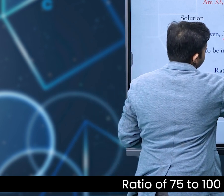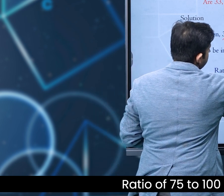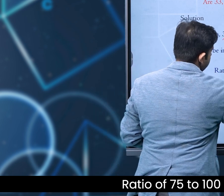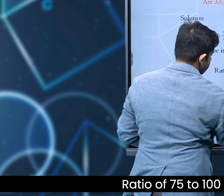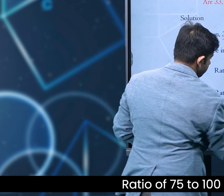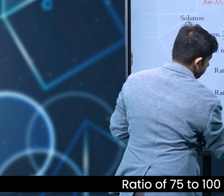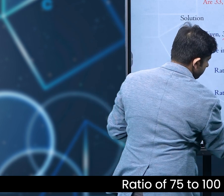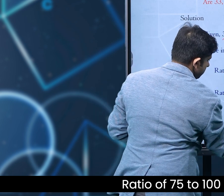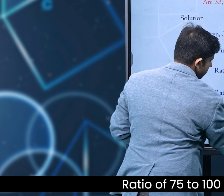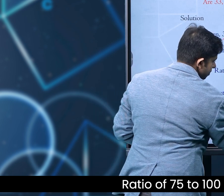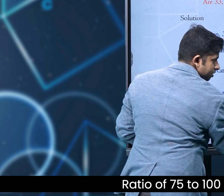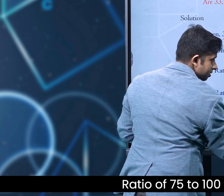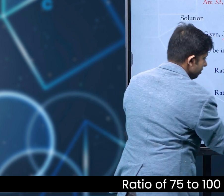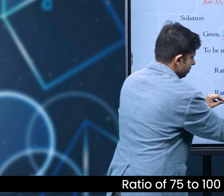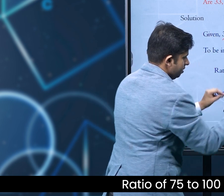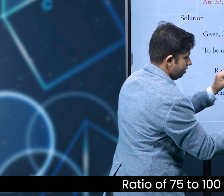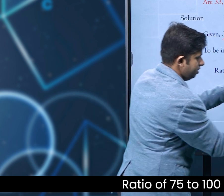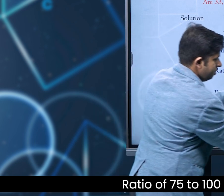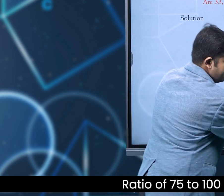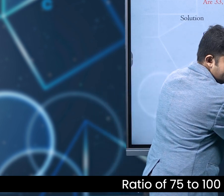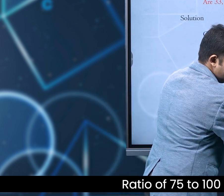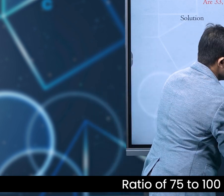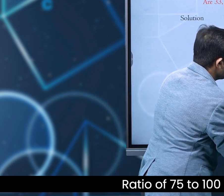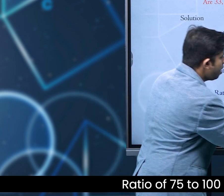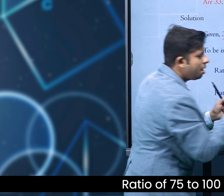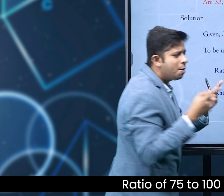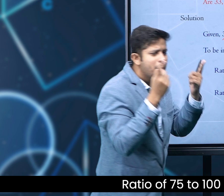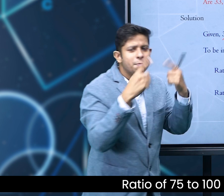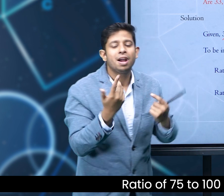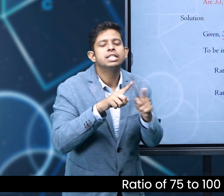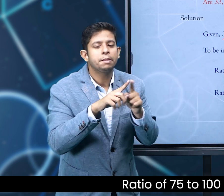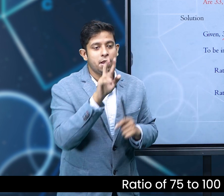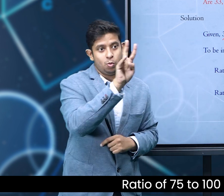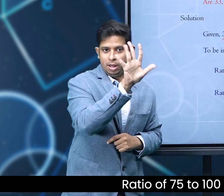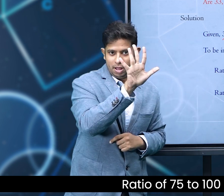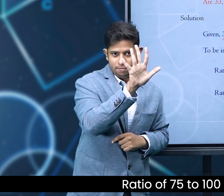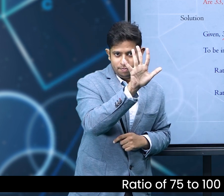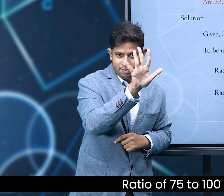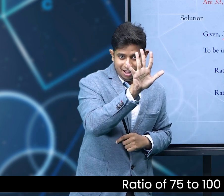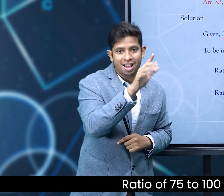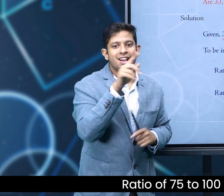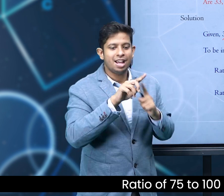Ratio of 75 to 100. 75 by 100 equals to 3 by 4.